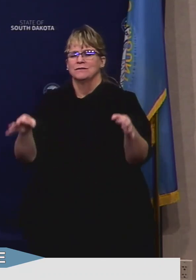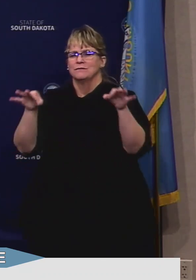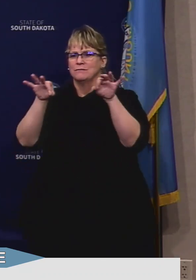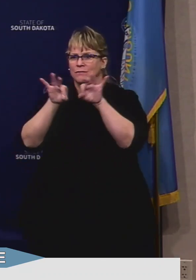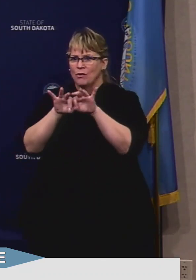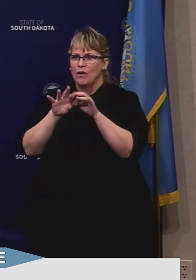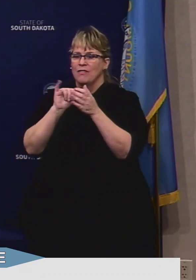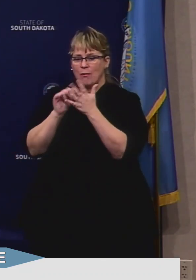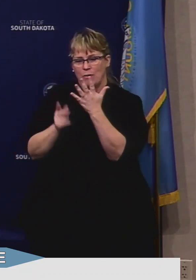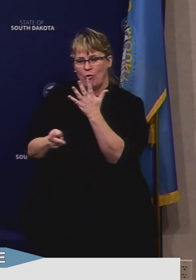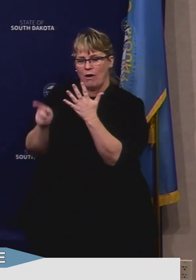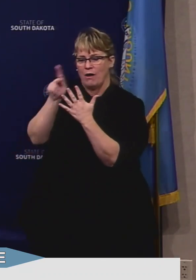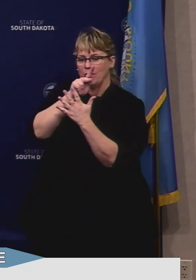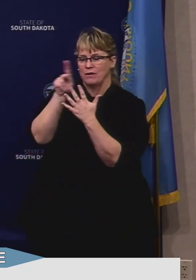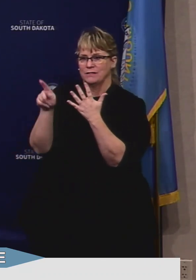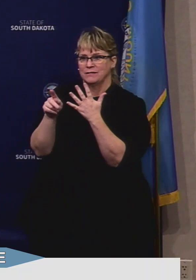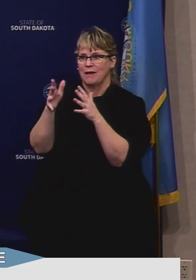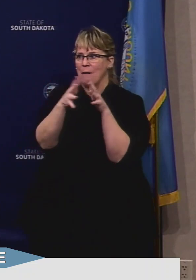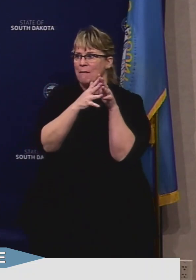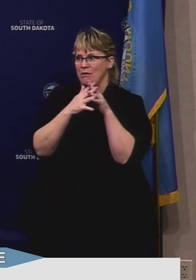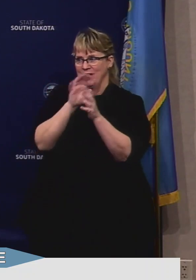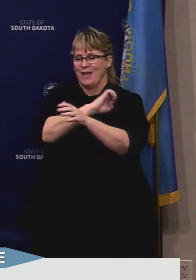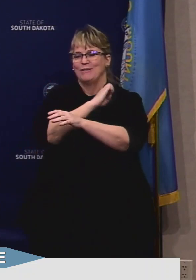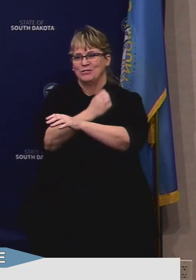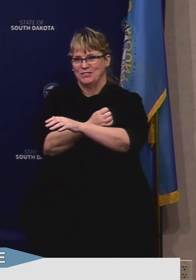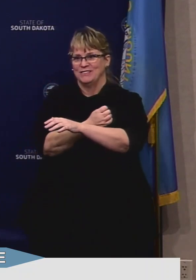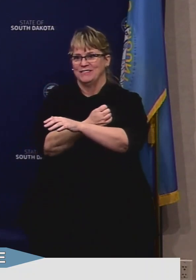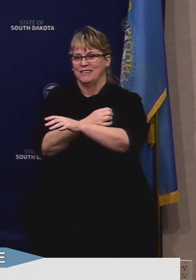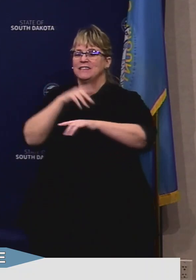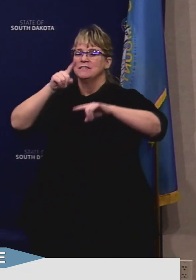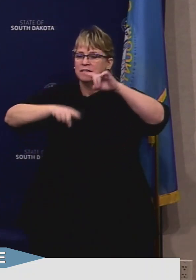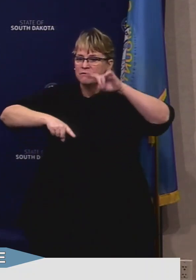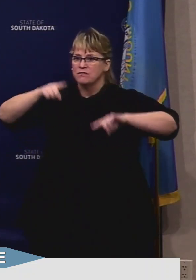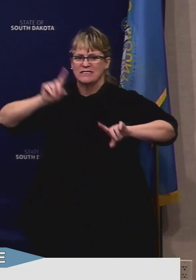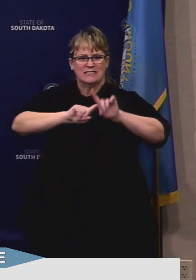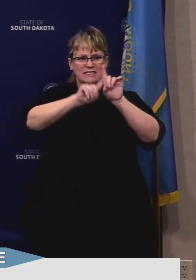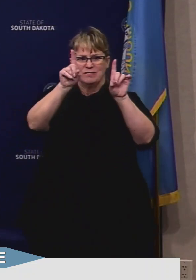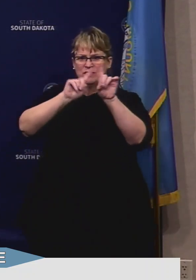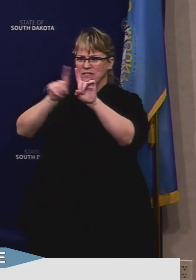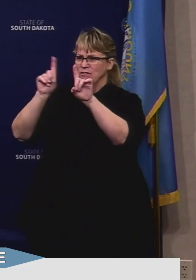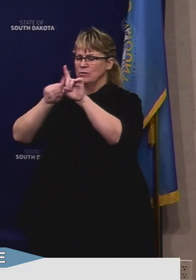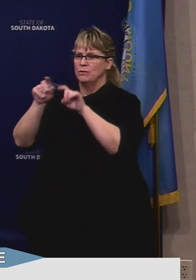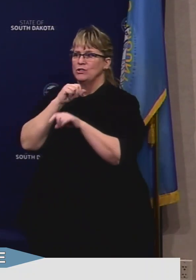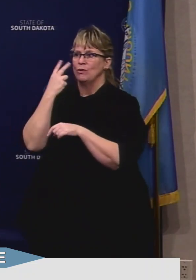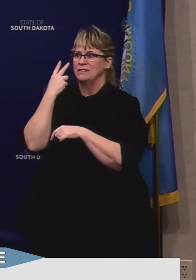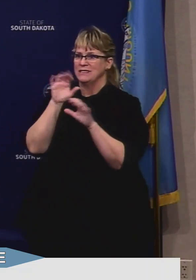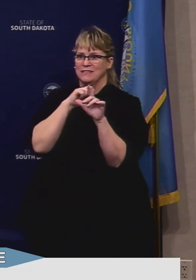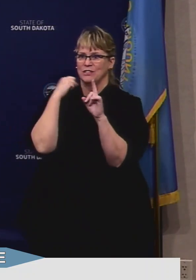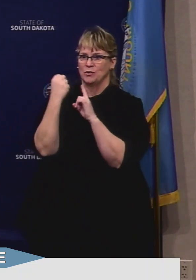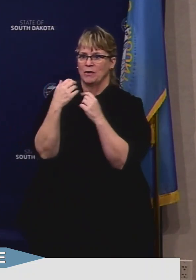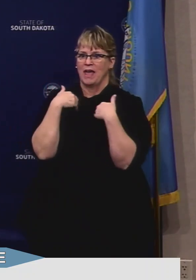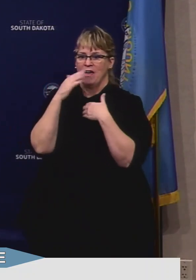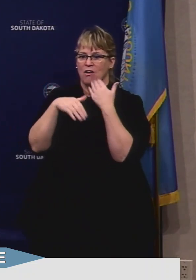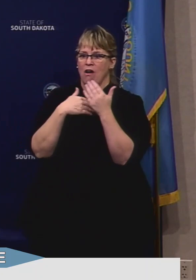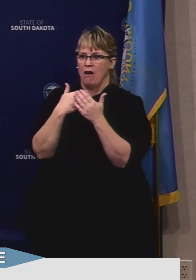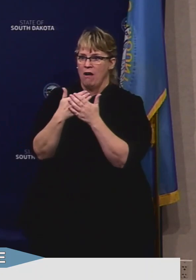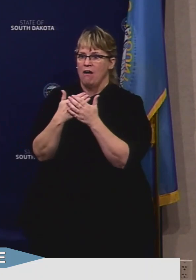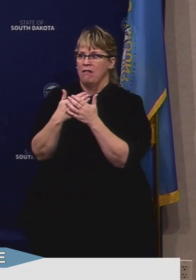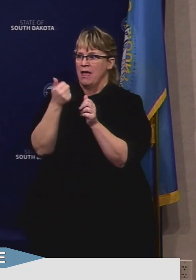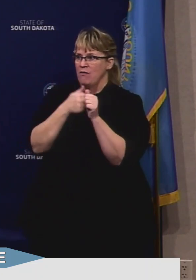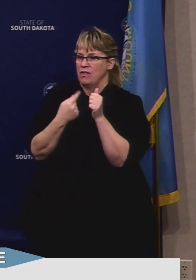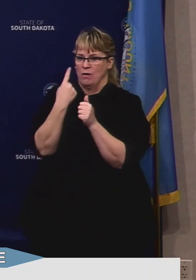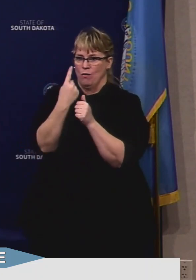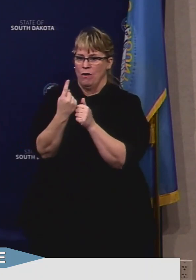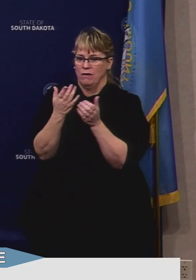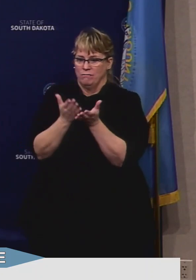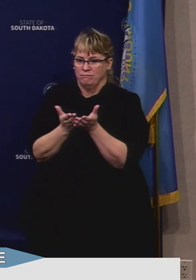important that we prioritize American energy and that it is diversified so that we don't see a situation where we get all of our eggs in one basket